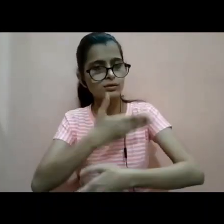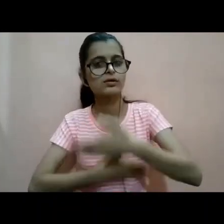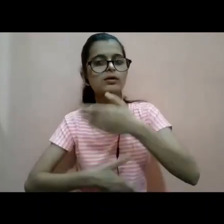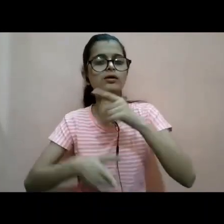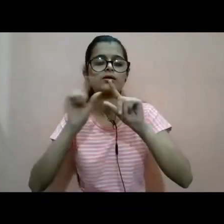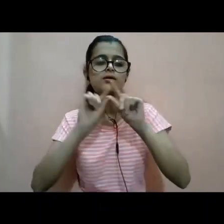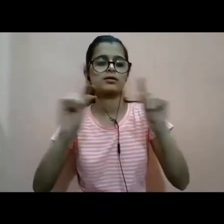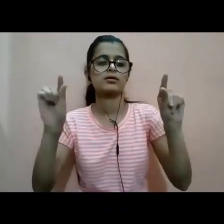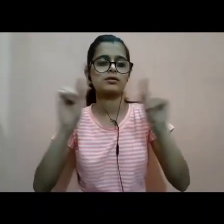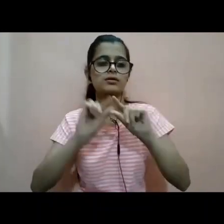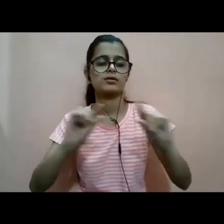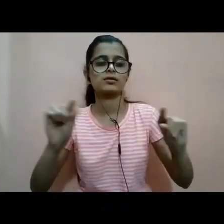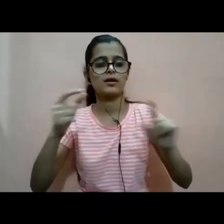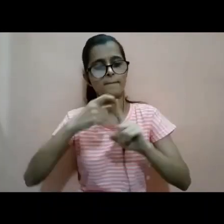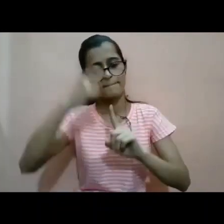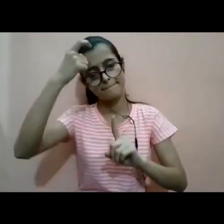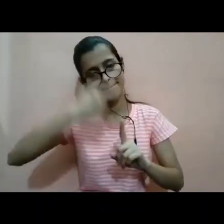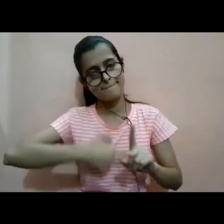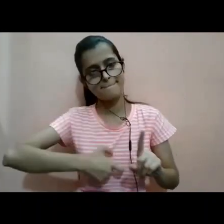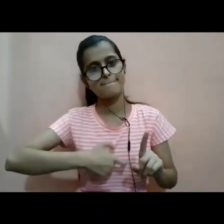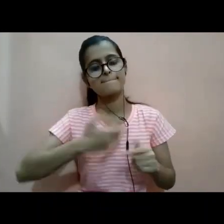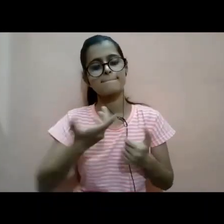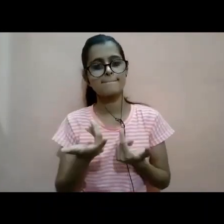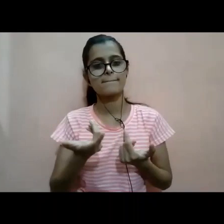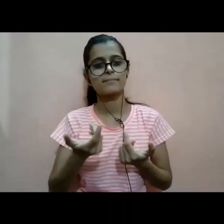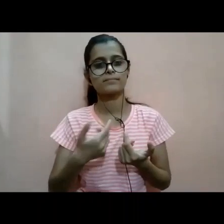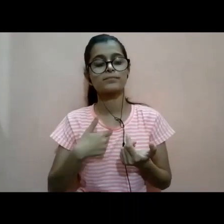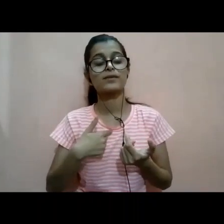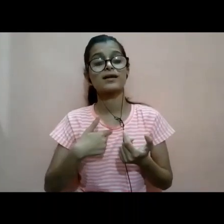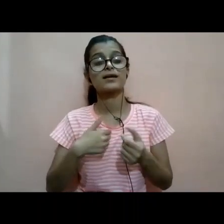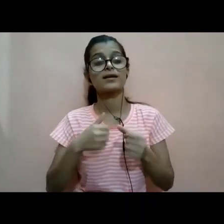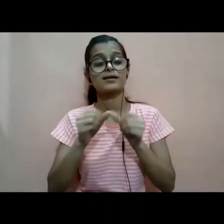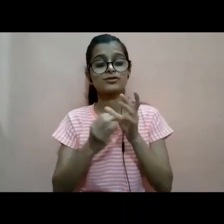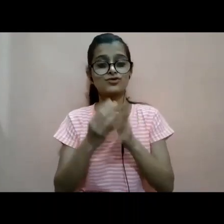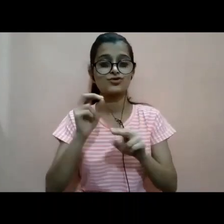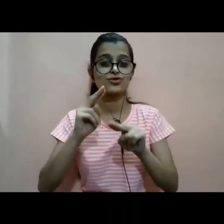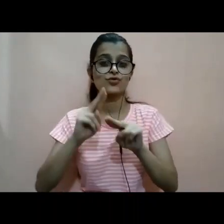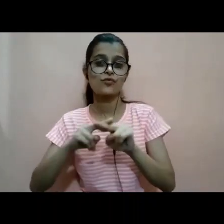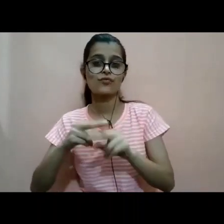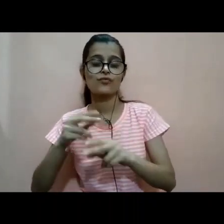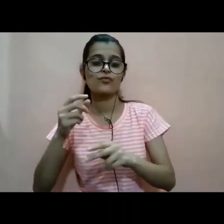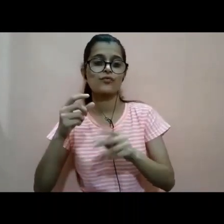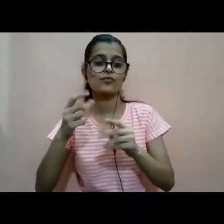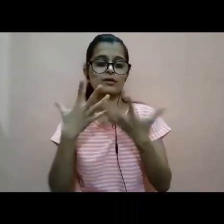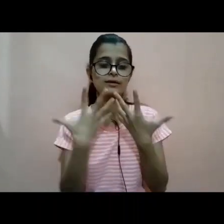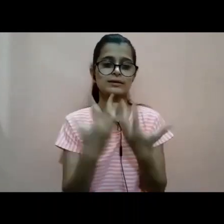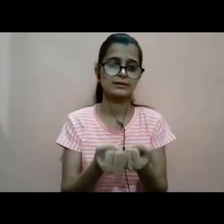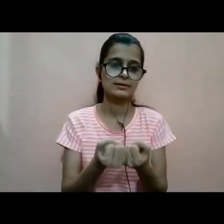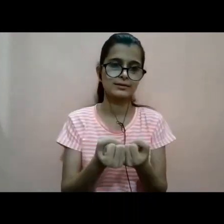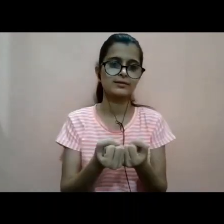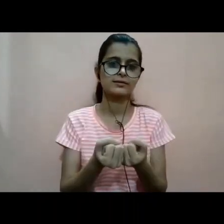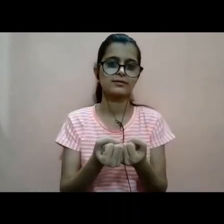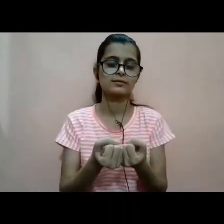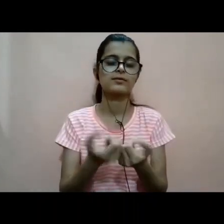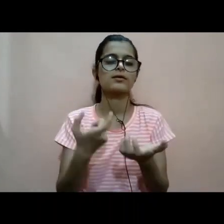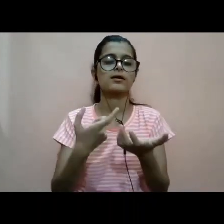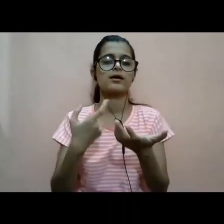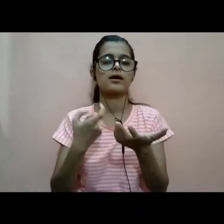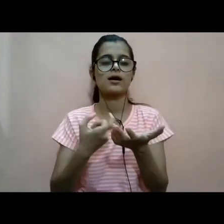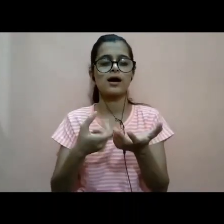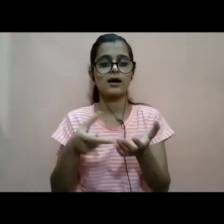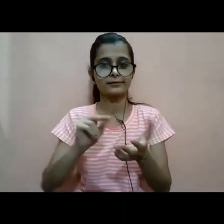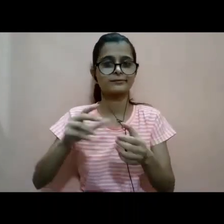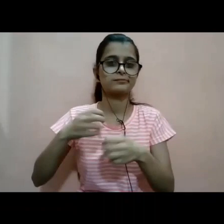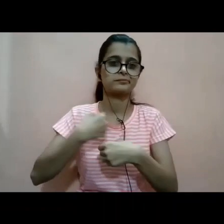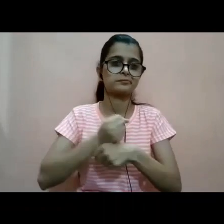subjective, personal? In other words, does the agency of desire dislocate or reconstruct the self and identity of person